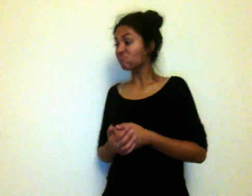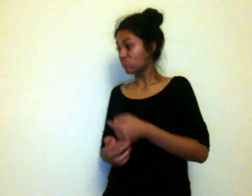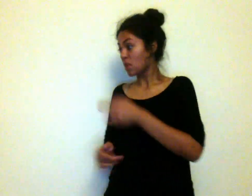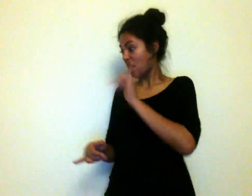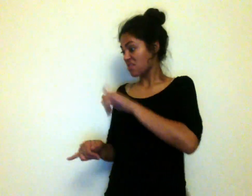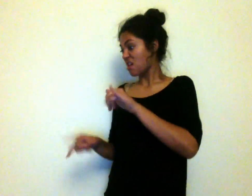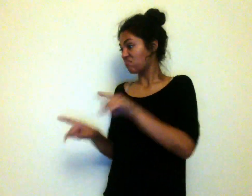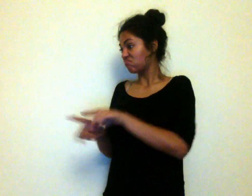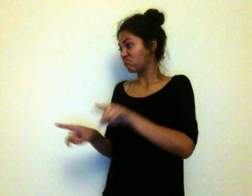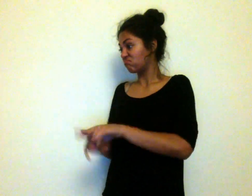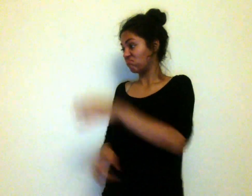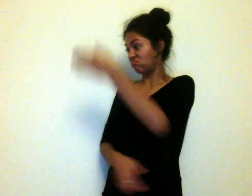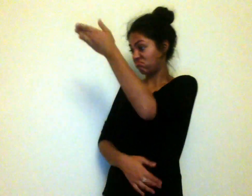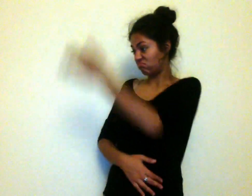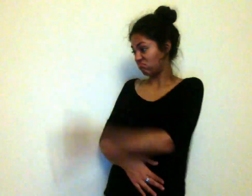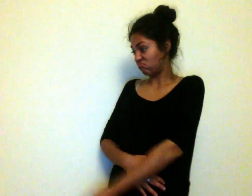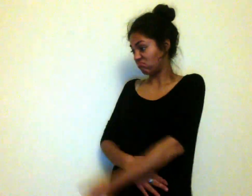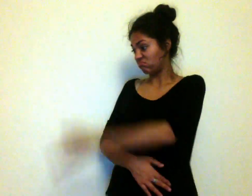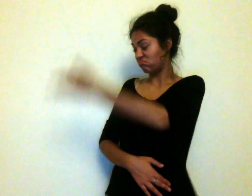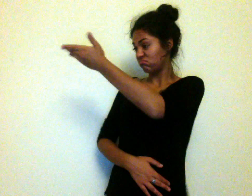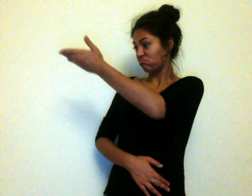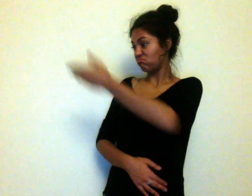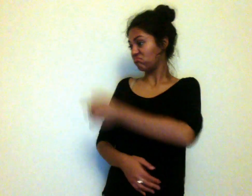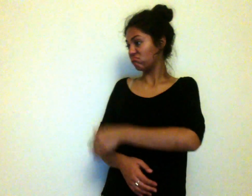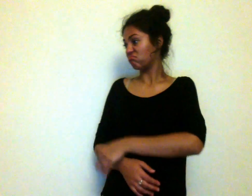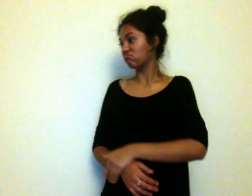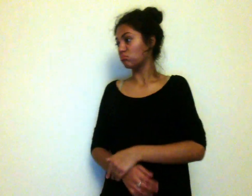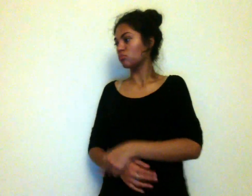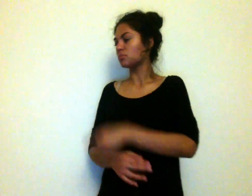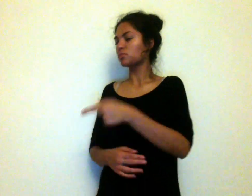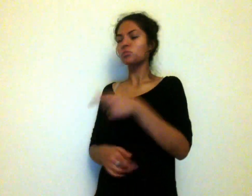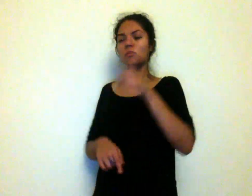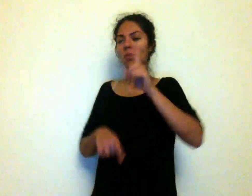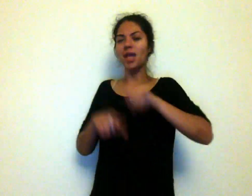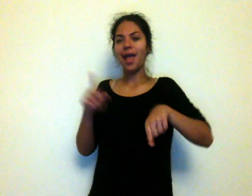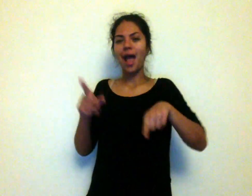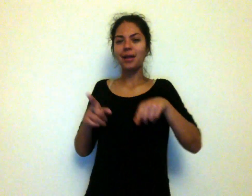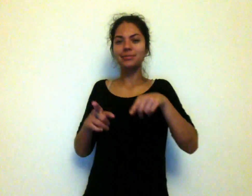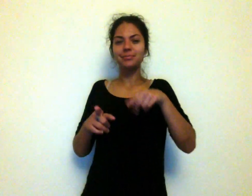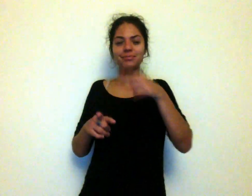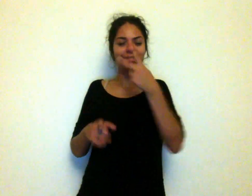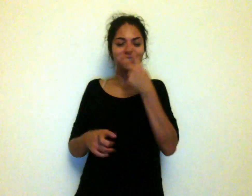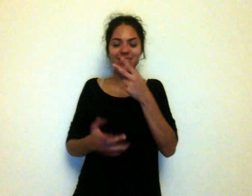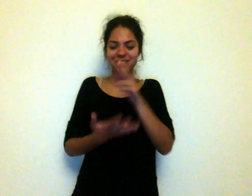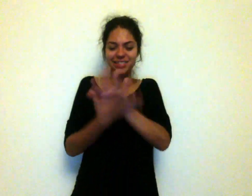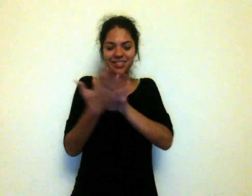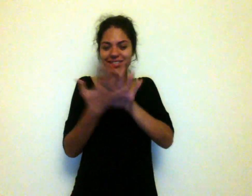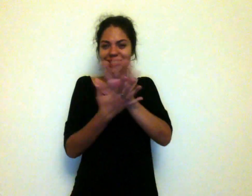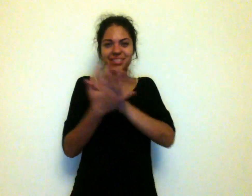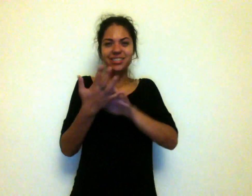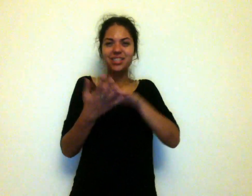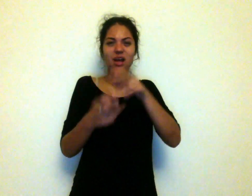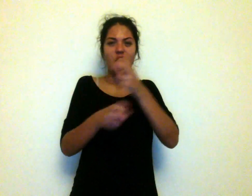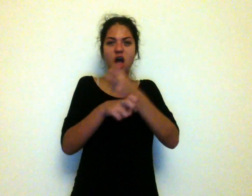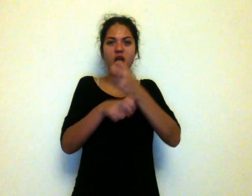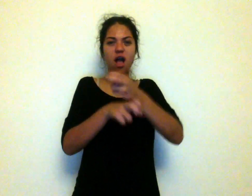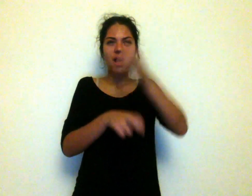line that he gave the student was, Tat Tvam Asi. Thou art that. The essential you